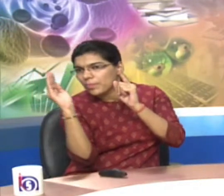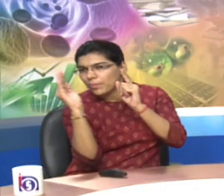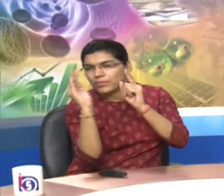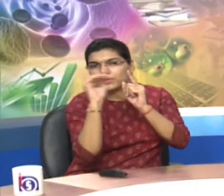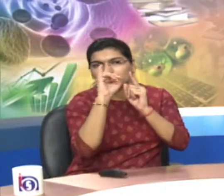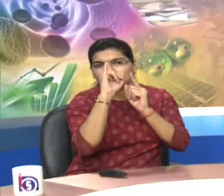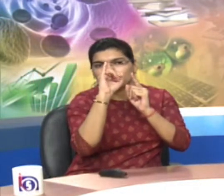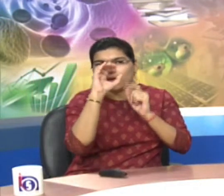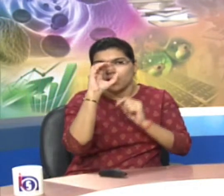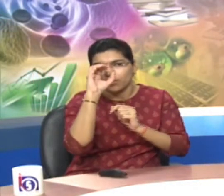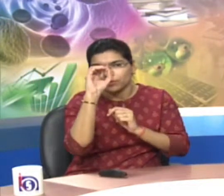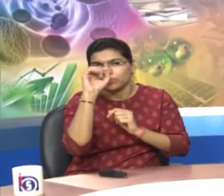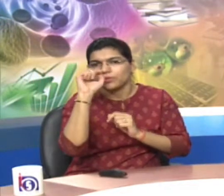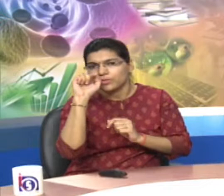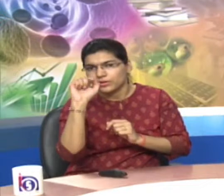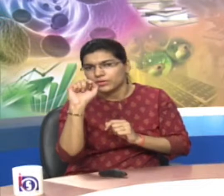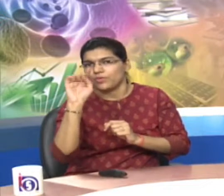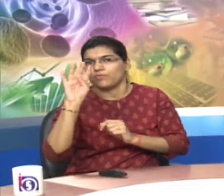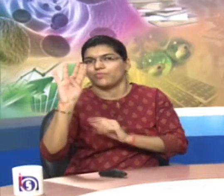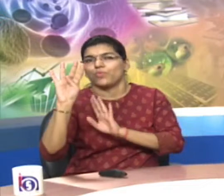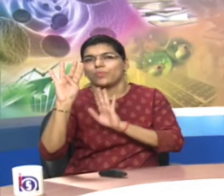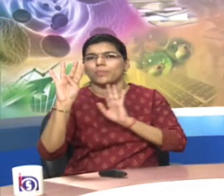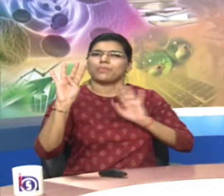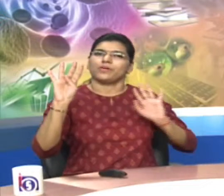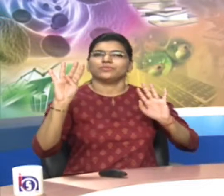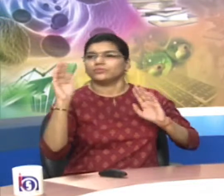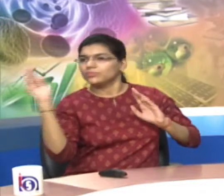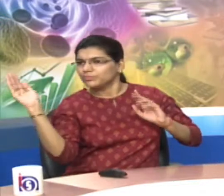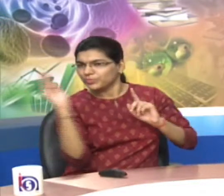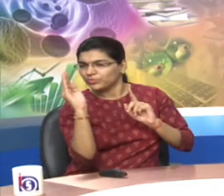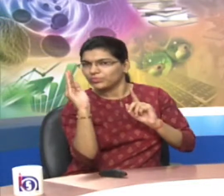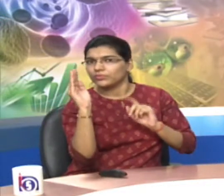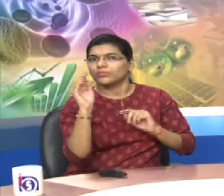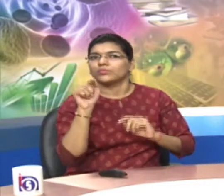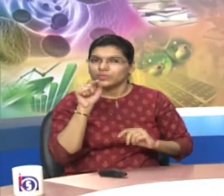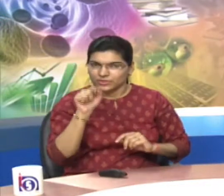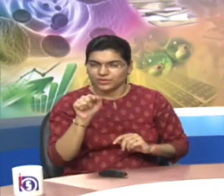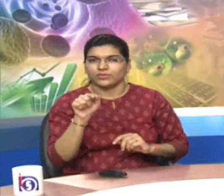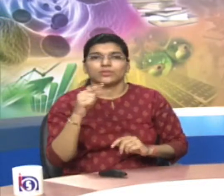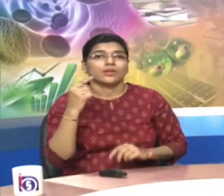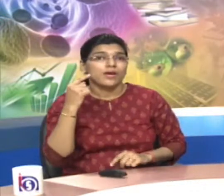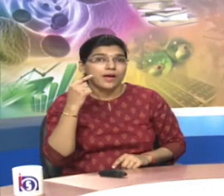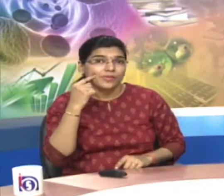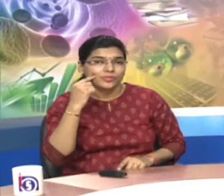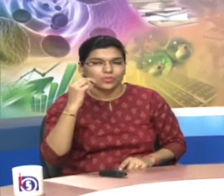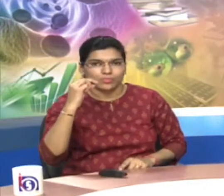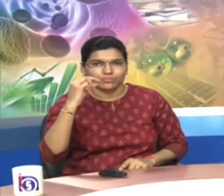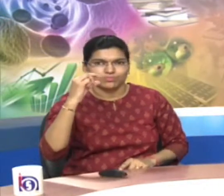60.42, I want to make it till 4 only. So then